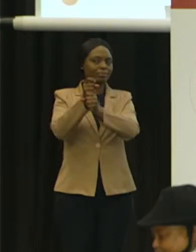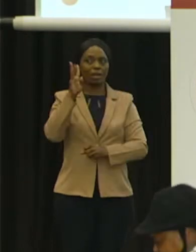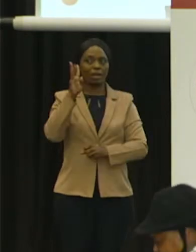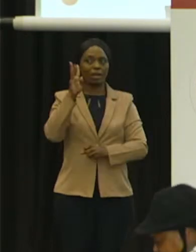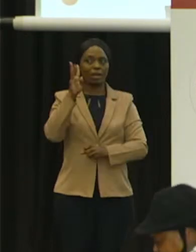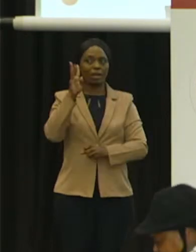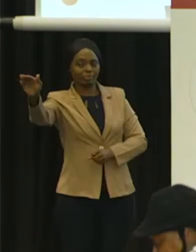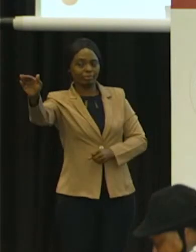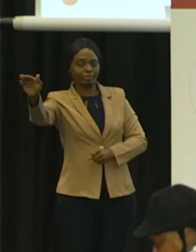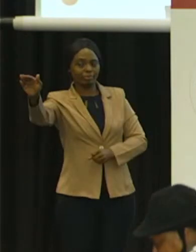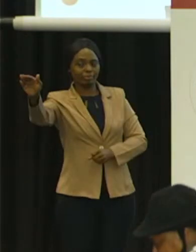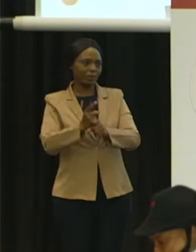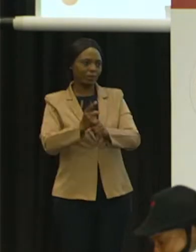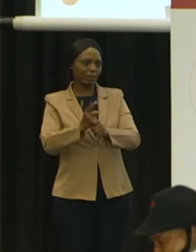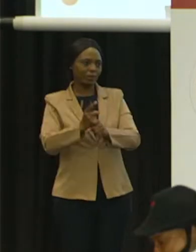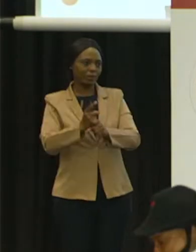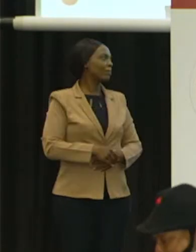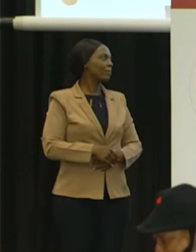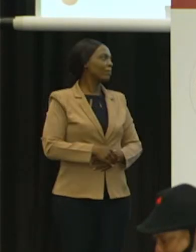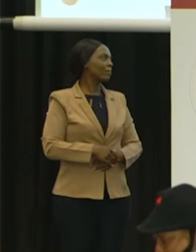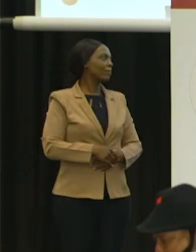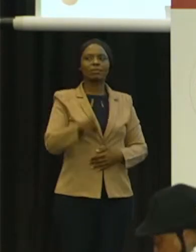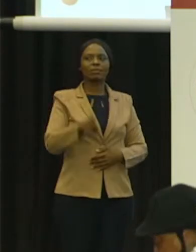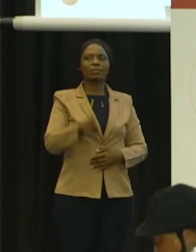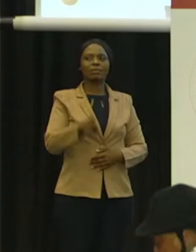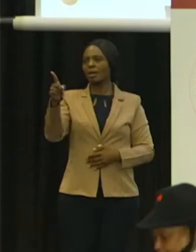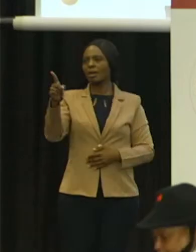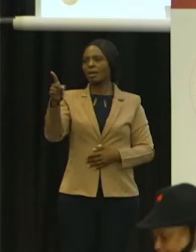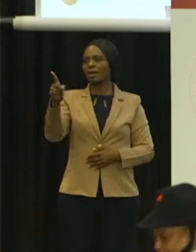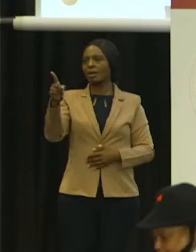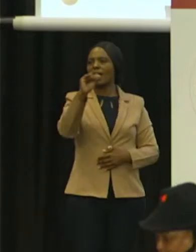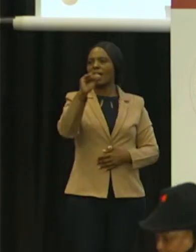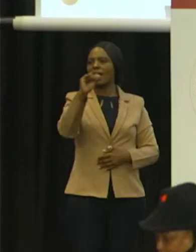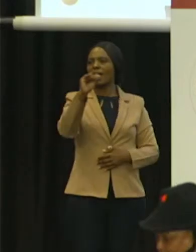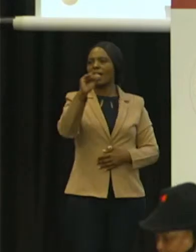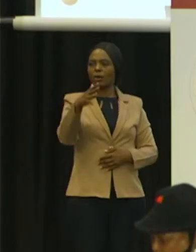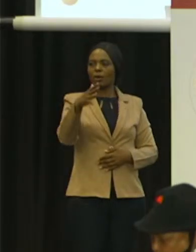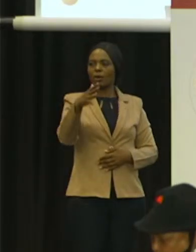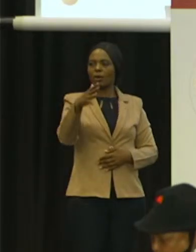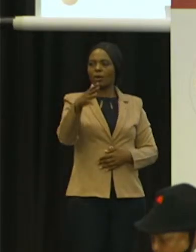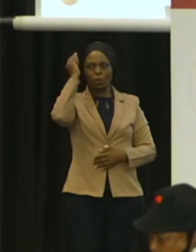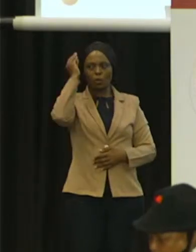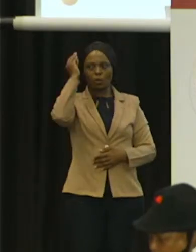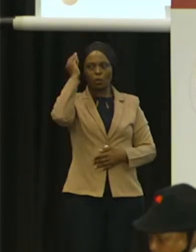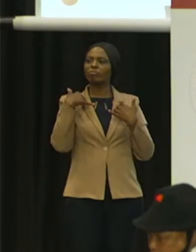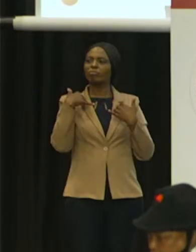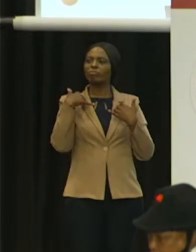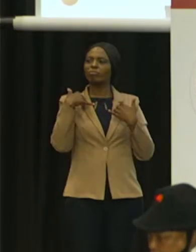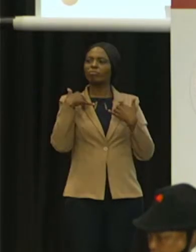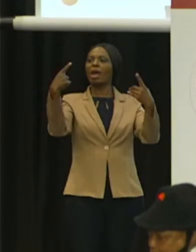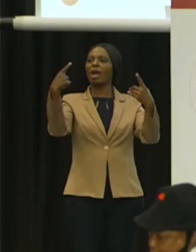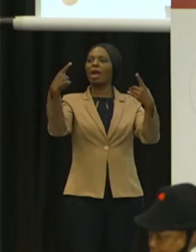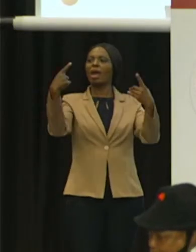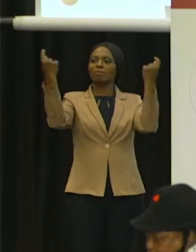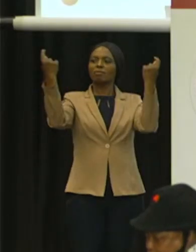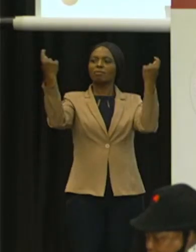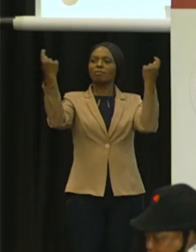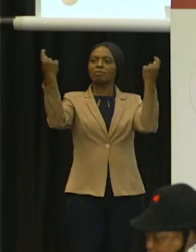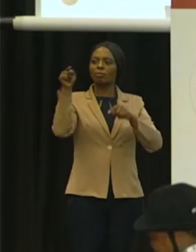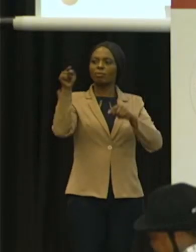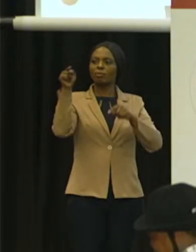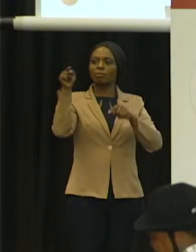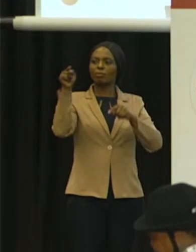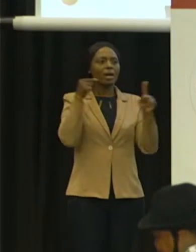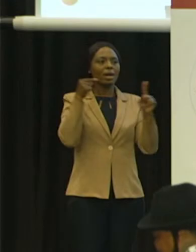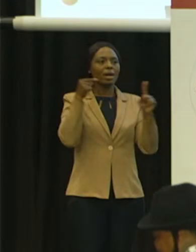So there is, AFSA, if you would like to share what's going to be, your event at the Serengeti. But from our side, in terms of